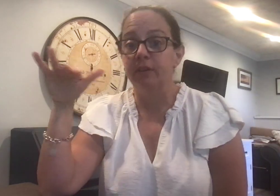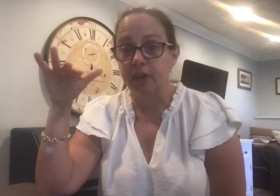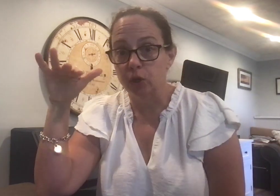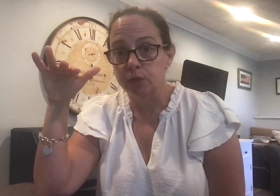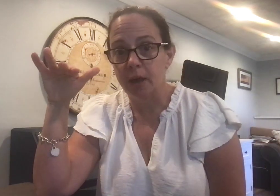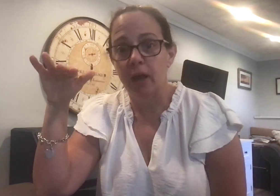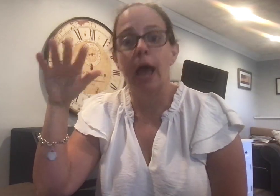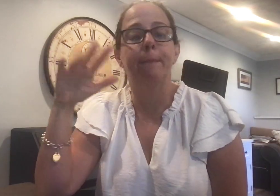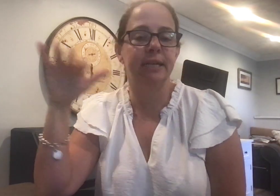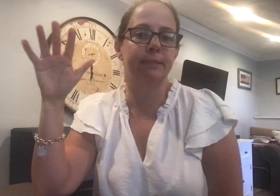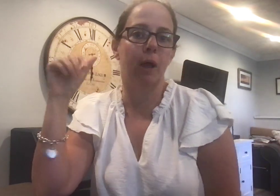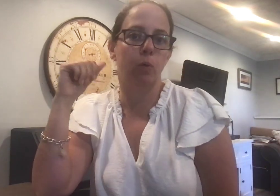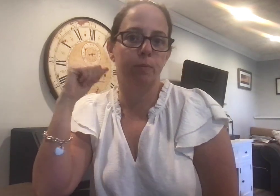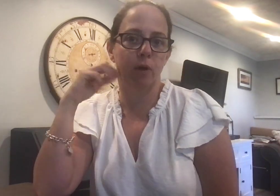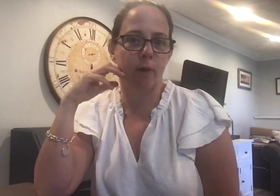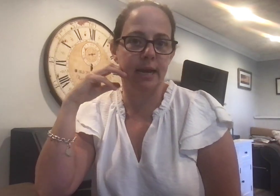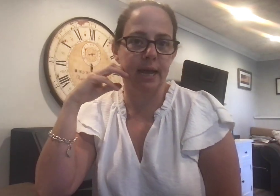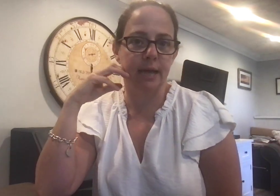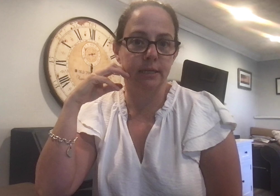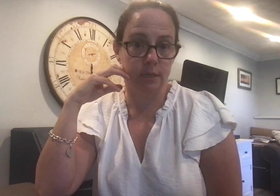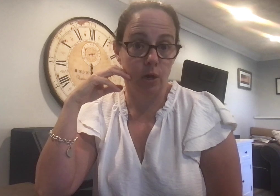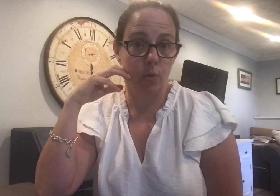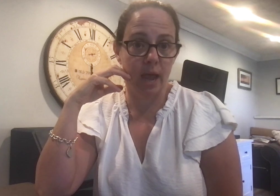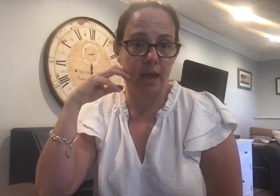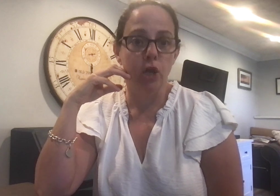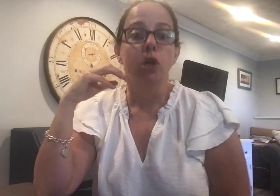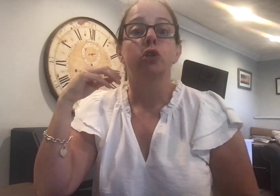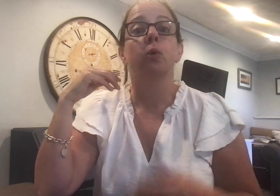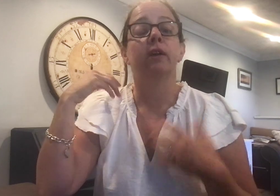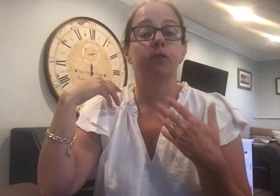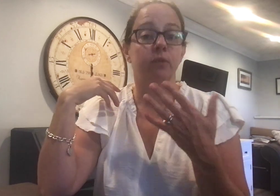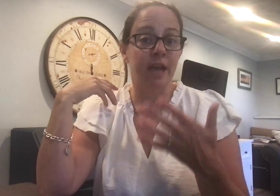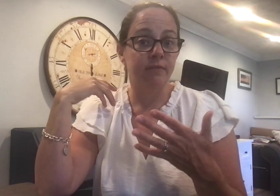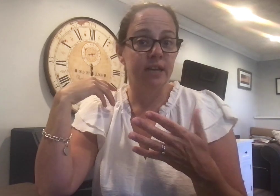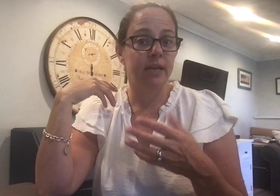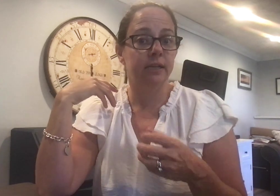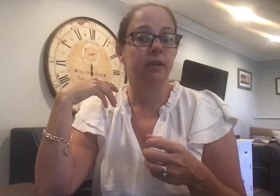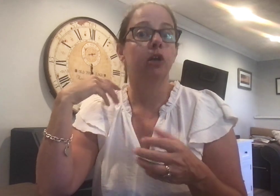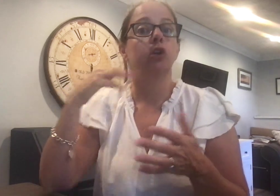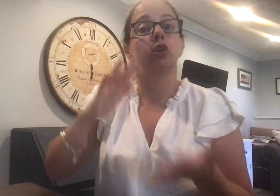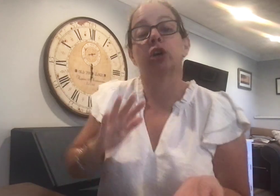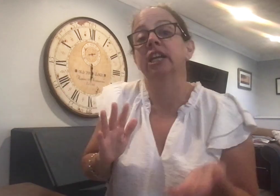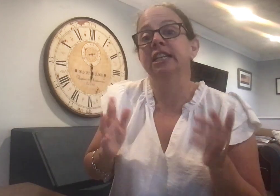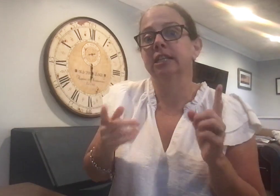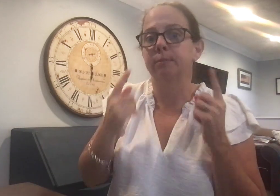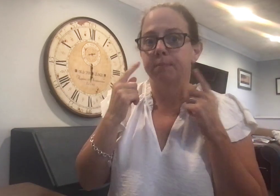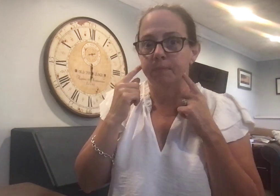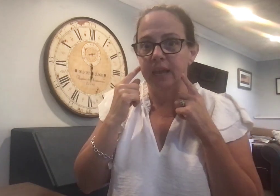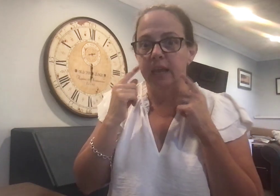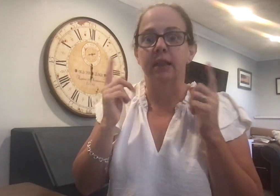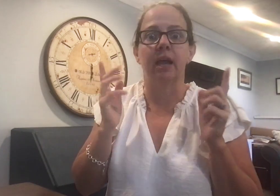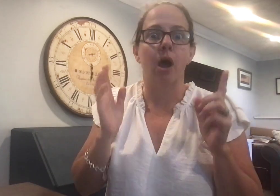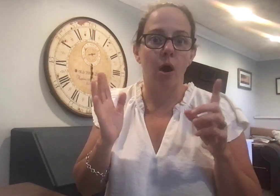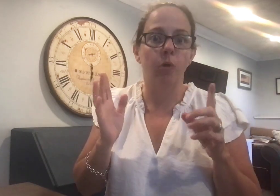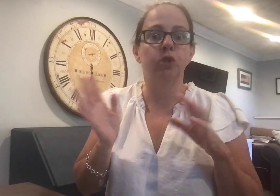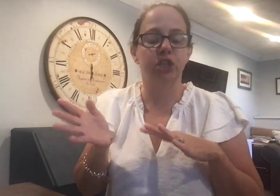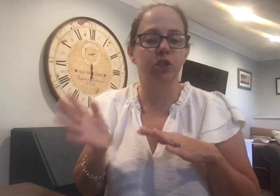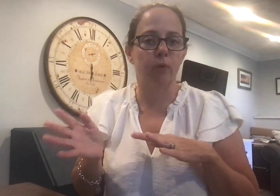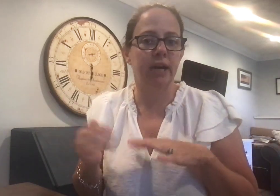finger spell, I'm going to spell with my right hand. Okay. So if you're left-handed, you're going to need to think like, oh, she's